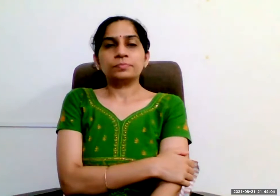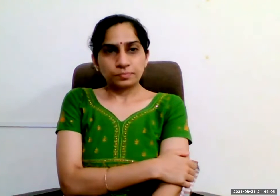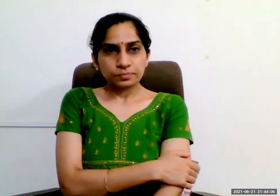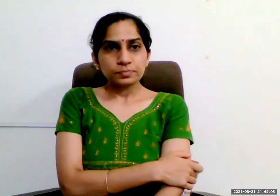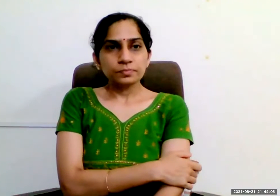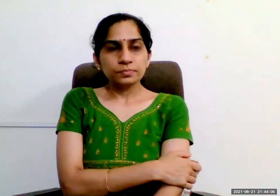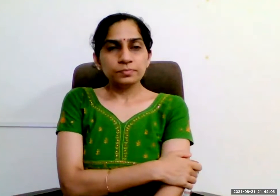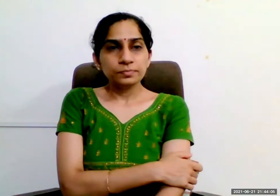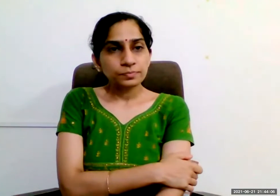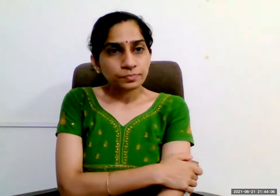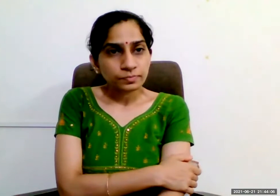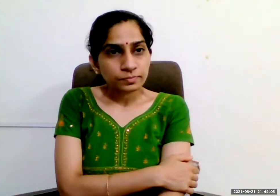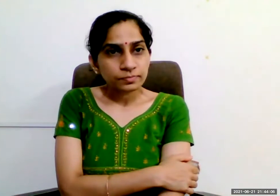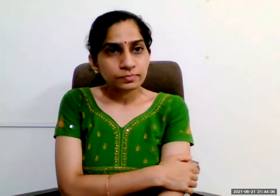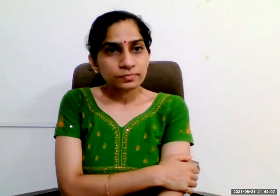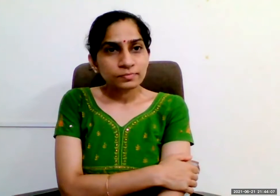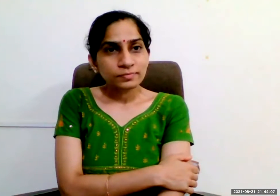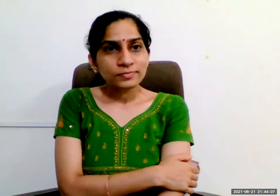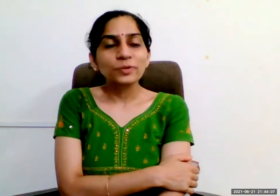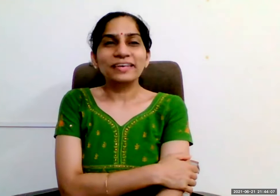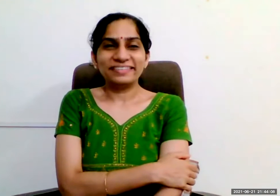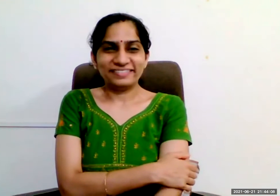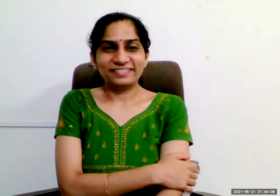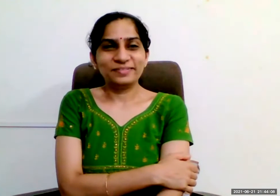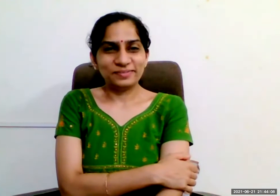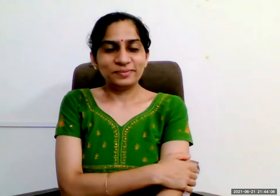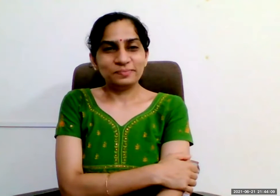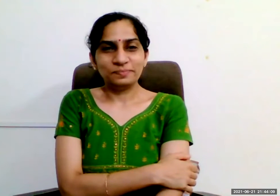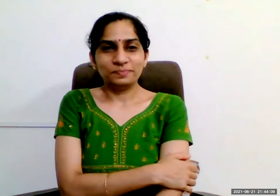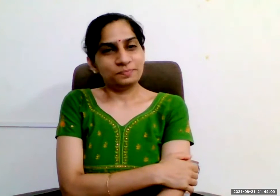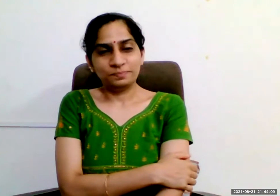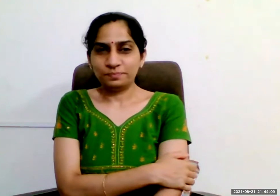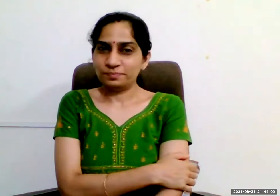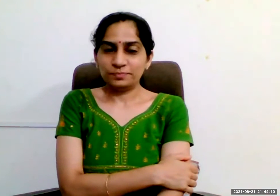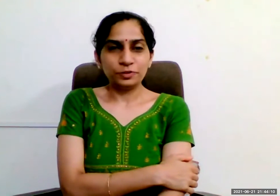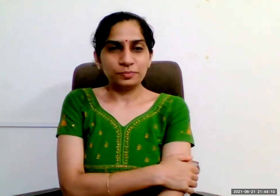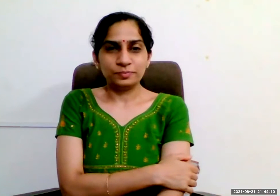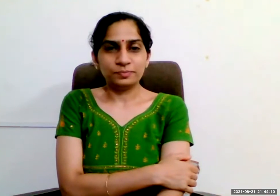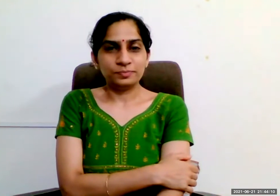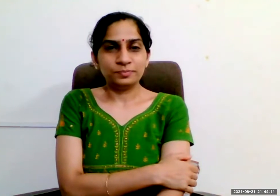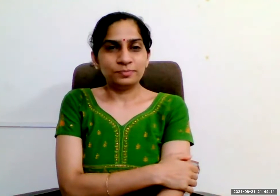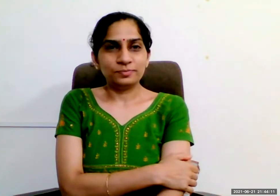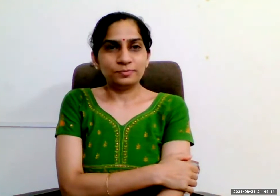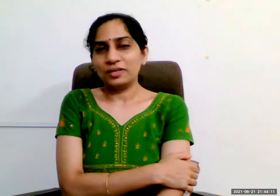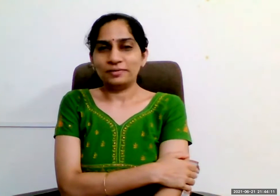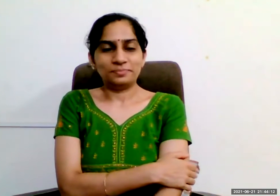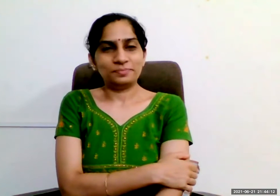Actually, this was the last slide I had added, Neeta. So I'll just explain the figures accordingly. I didn't write below them. So